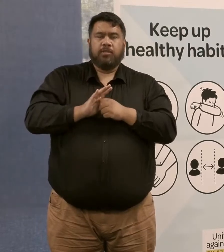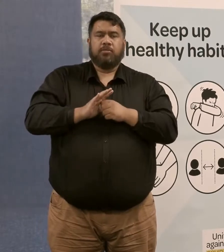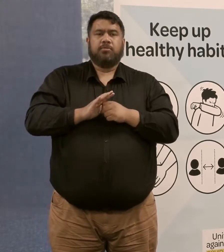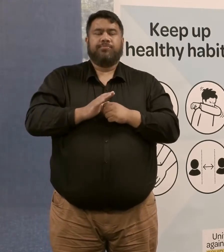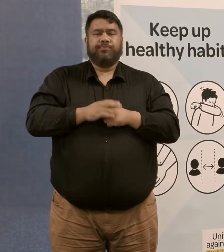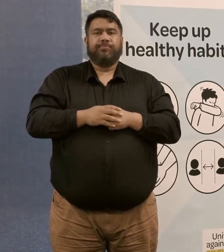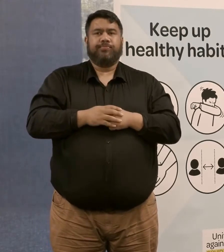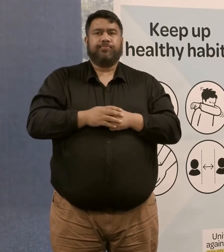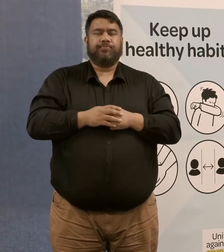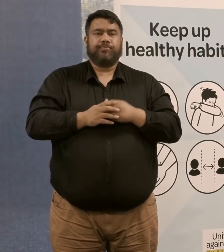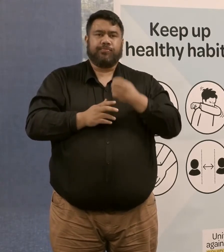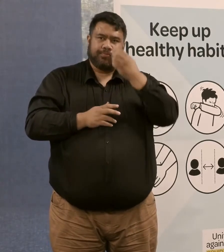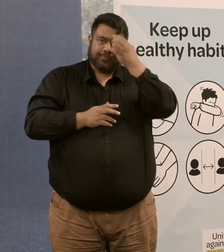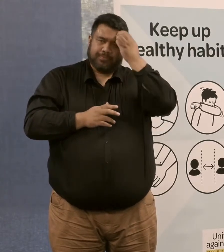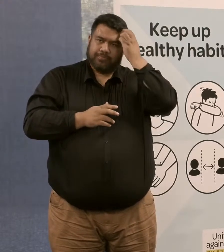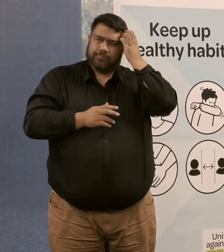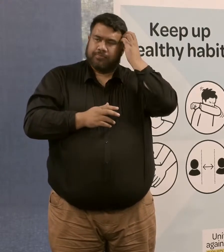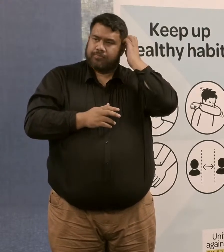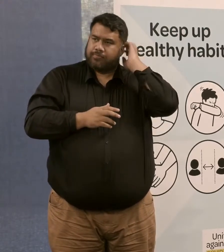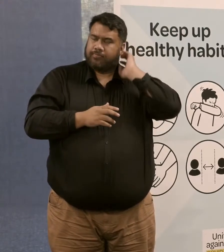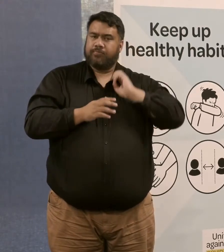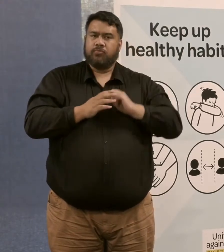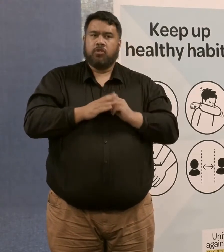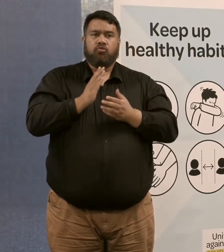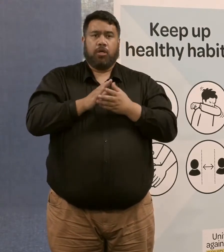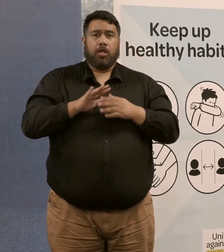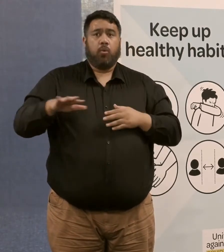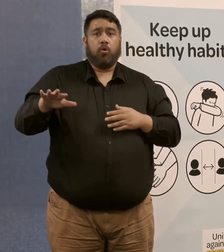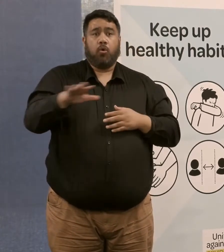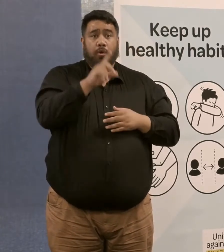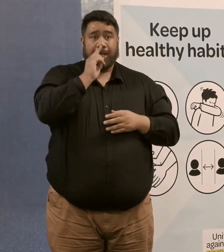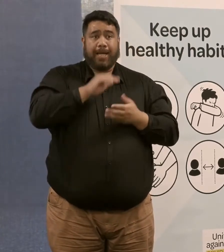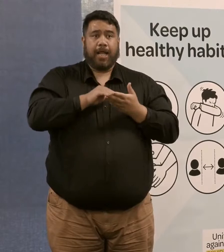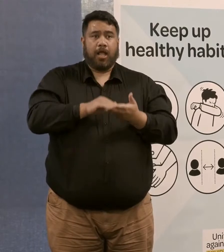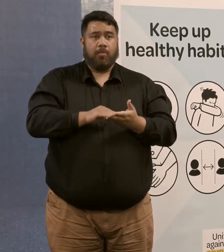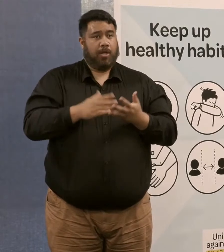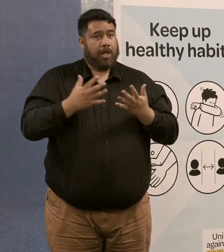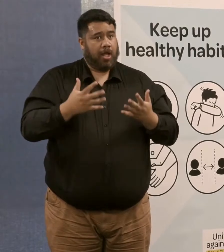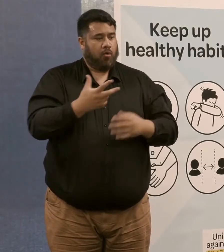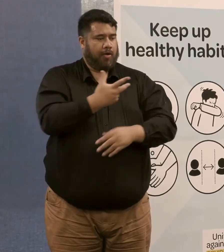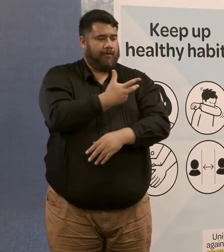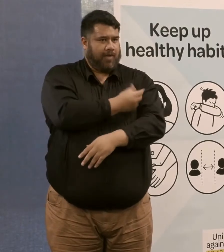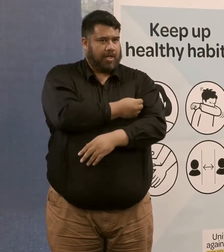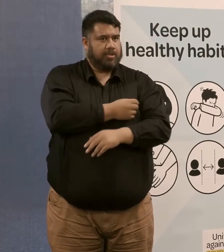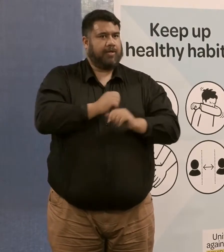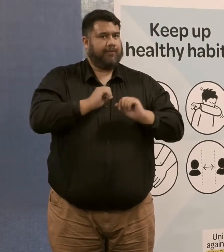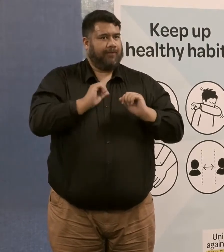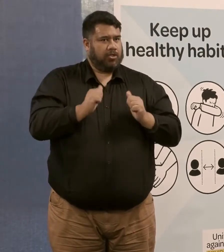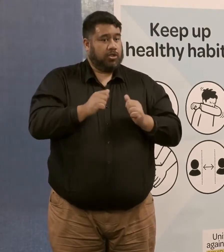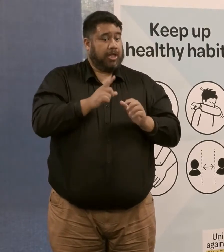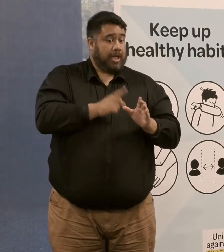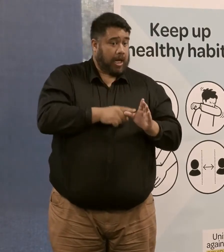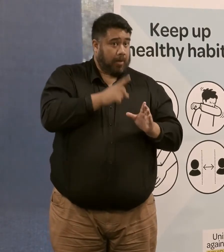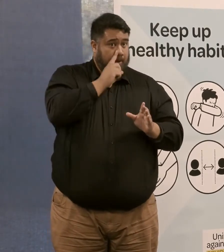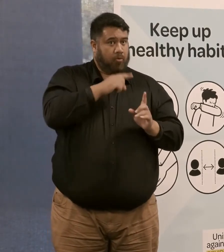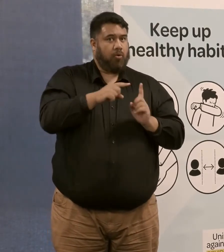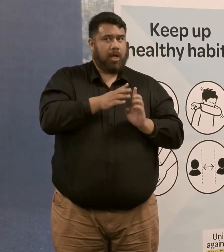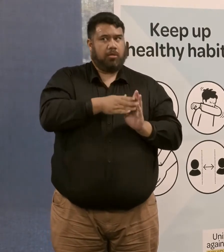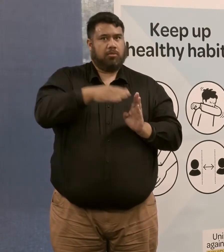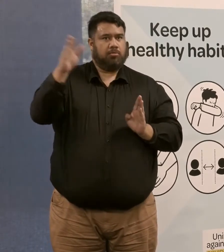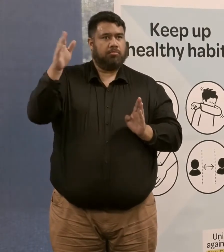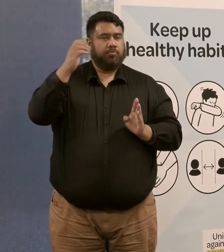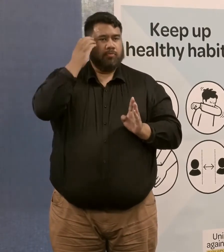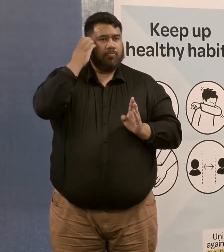impact of that potential load by being up to date with all vaccinations, and that includes for young people and